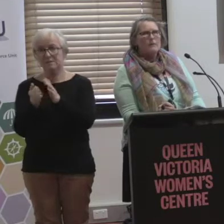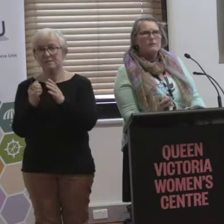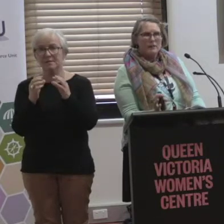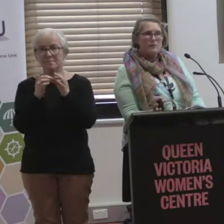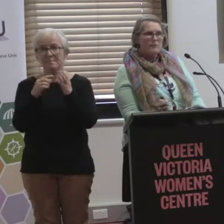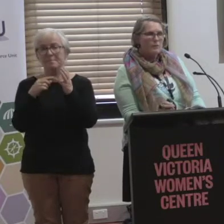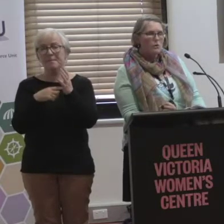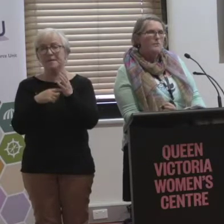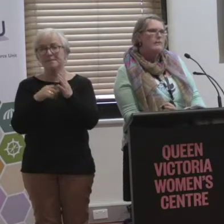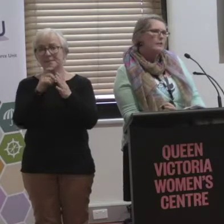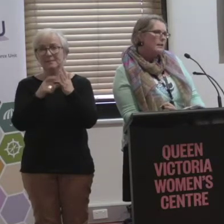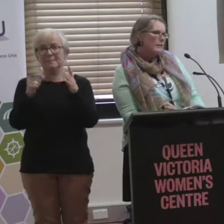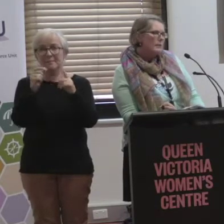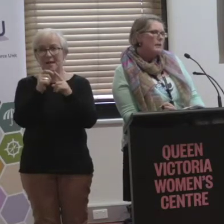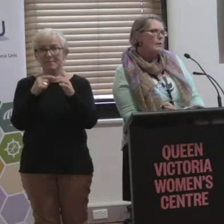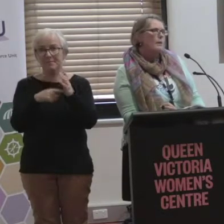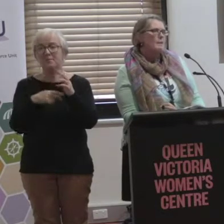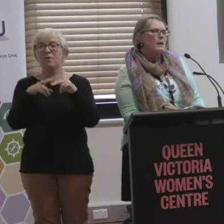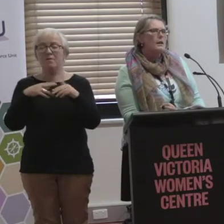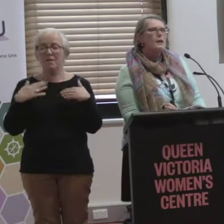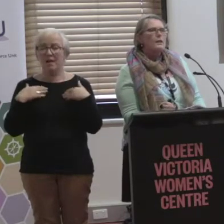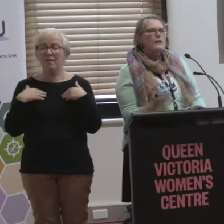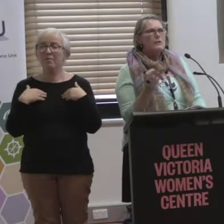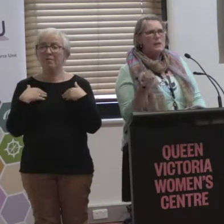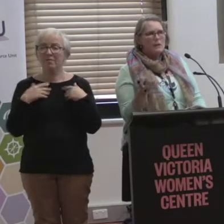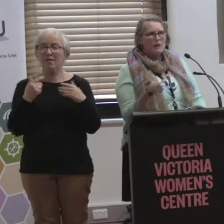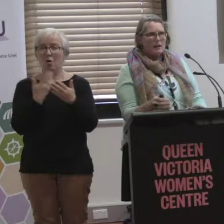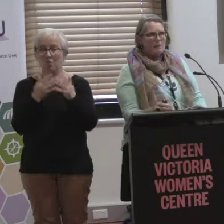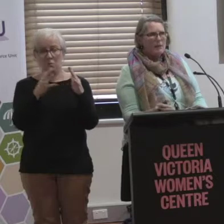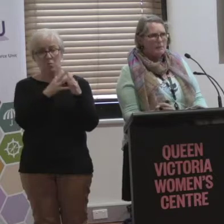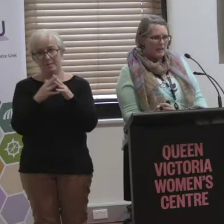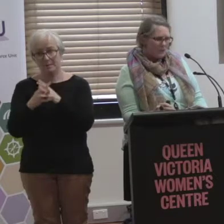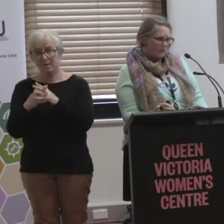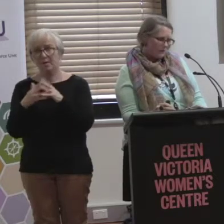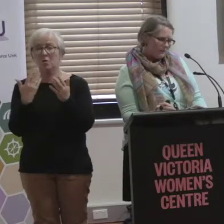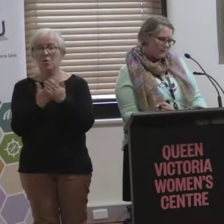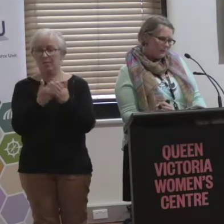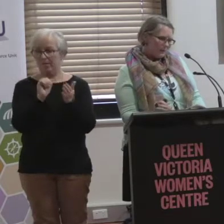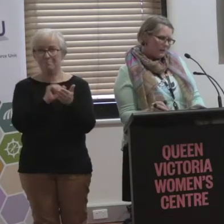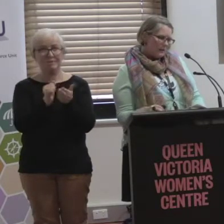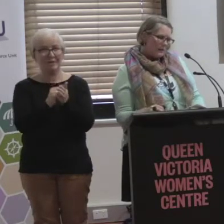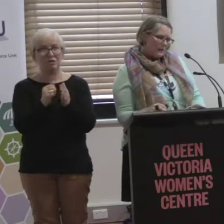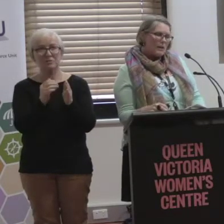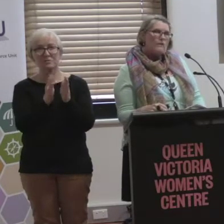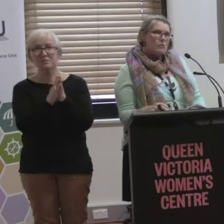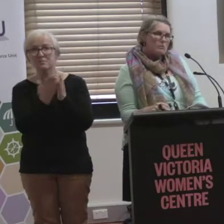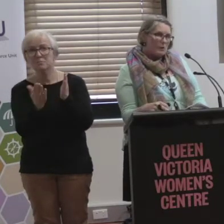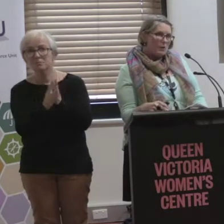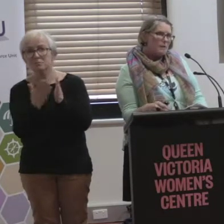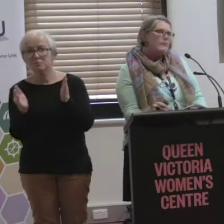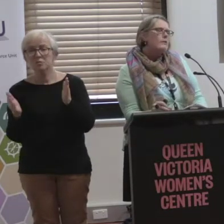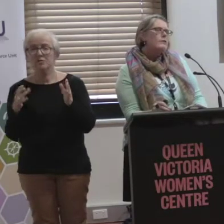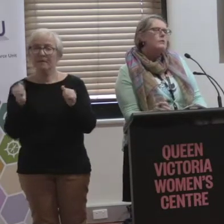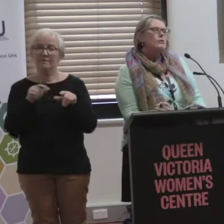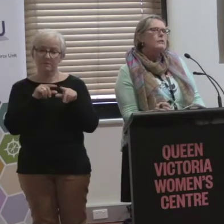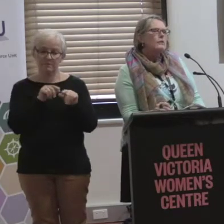OPA have developed some forms. They're freely available on our website. They're in our publications, but there are formal